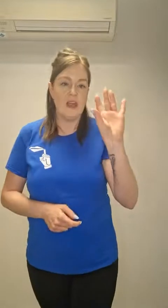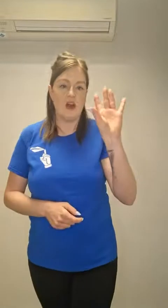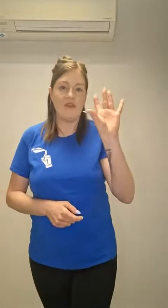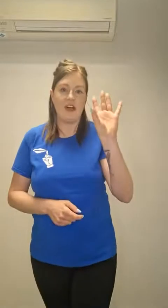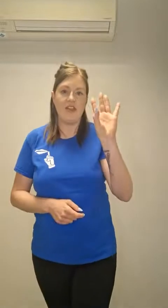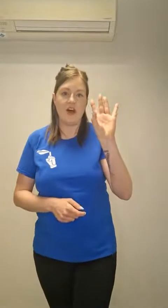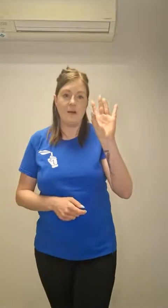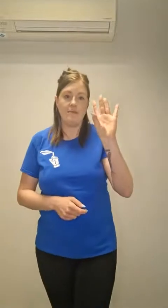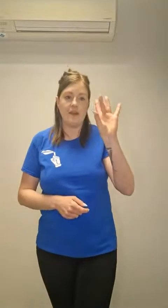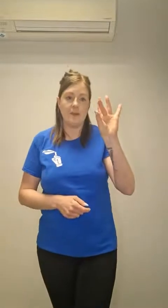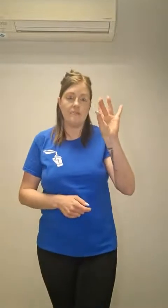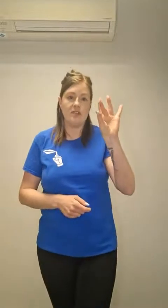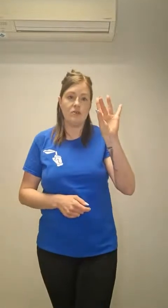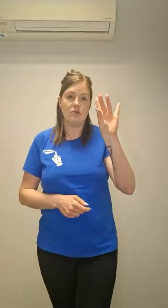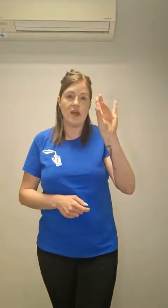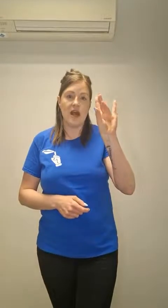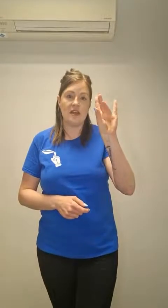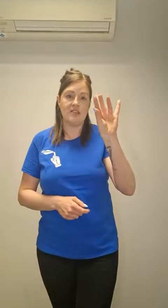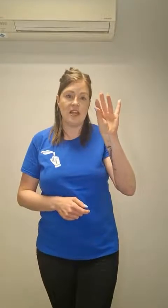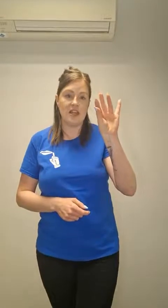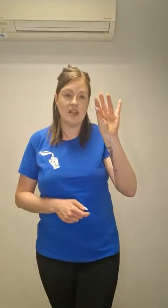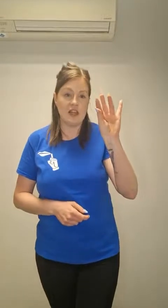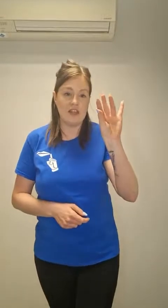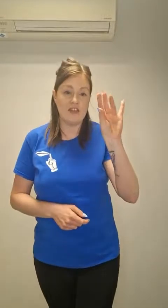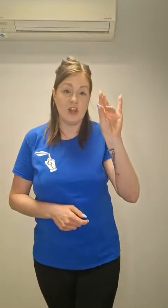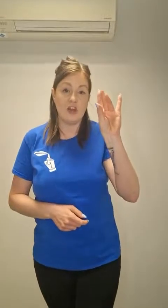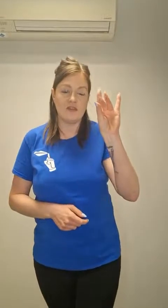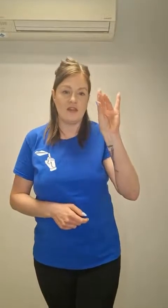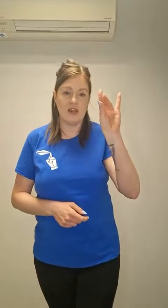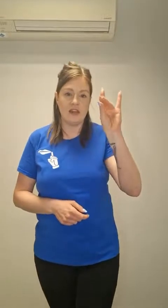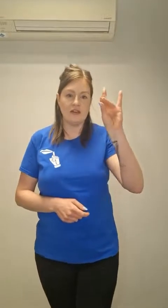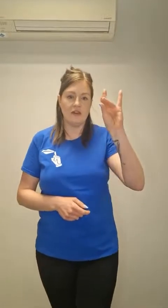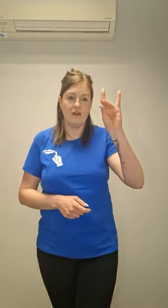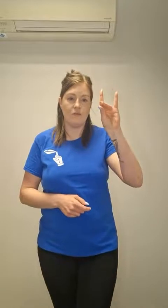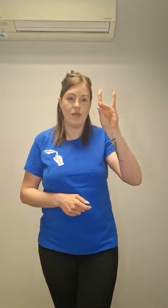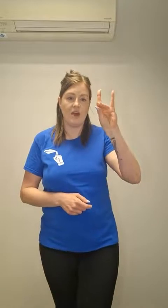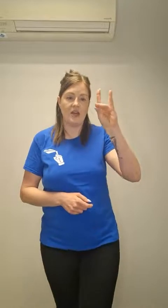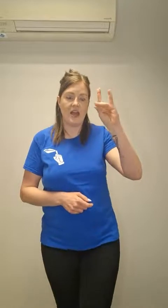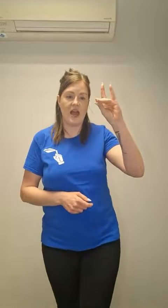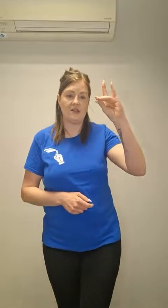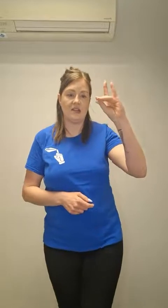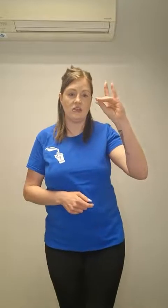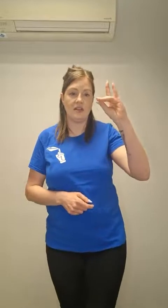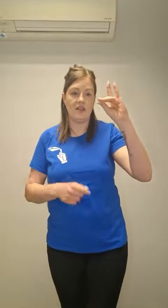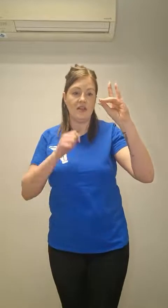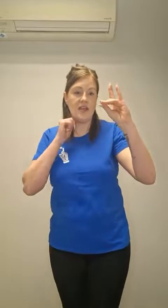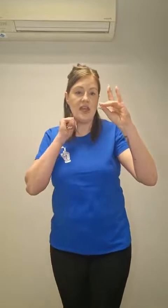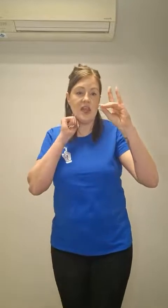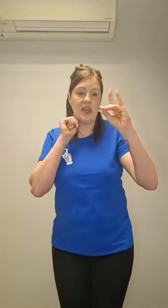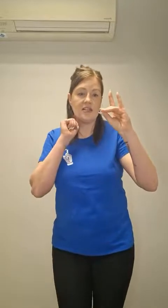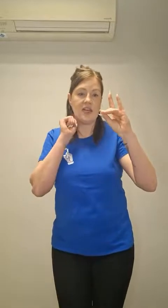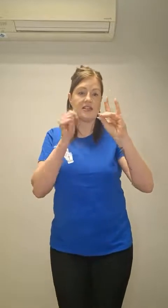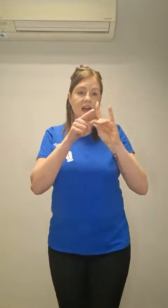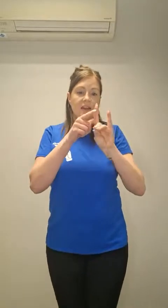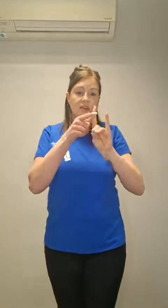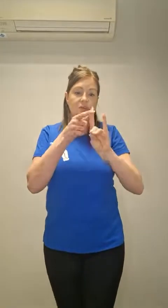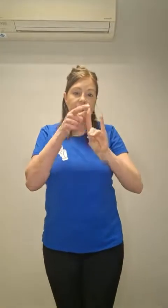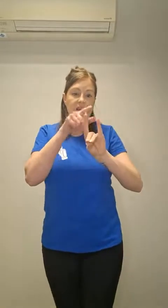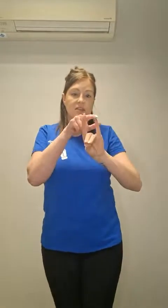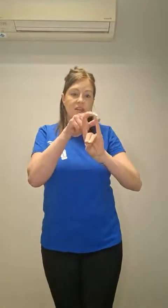our thumb, middle and third fingers of working hand touching, index and little fingers